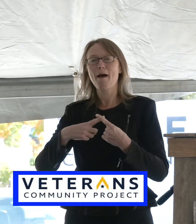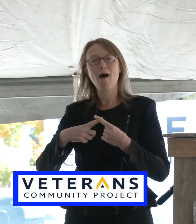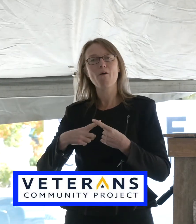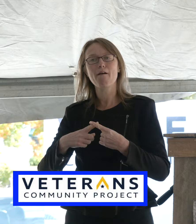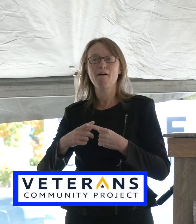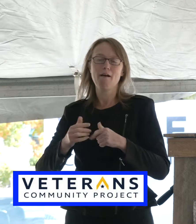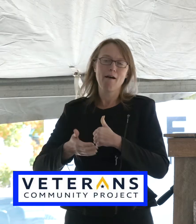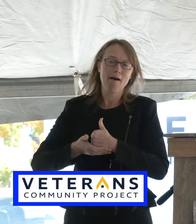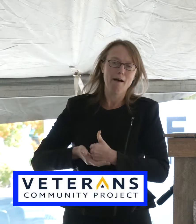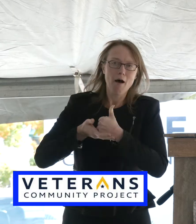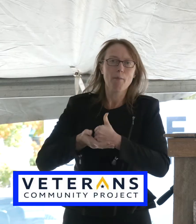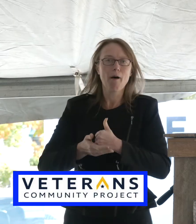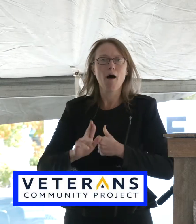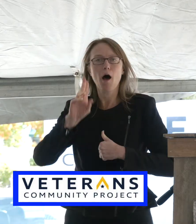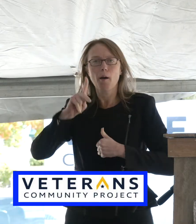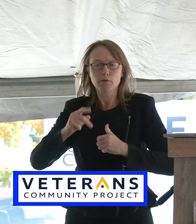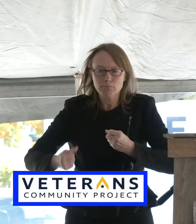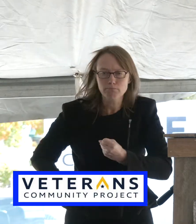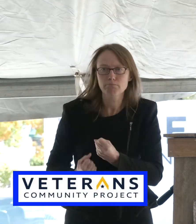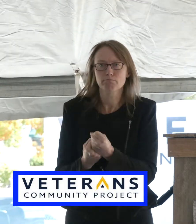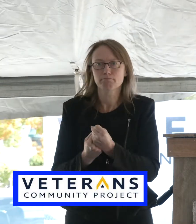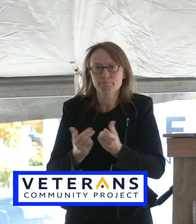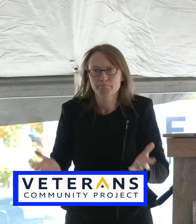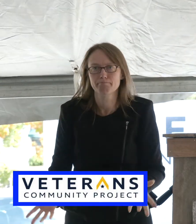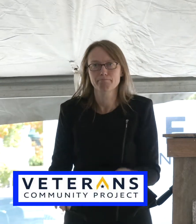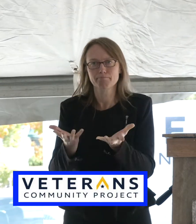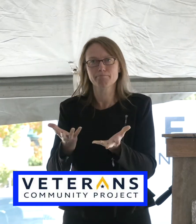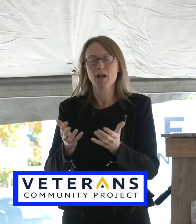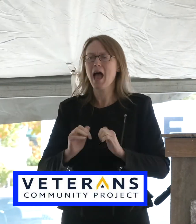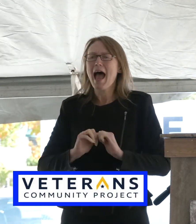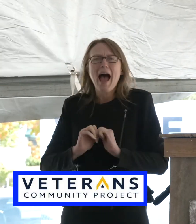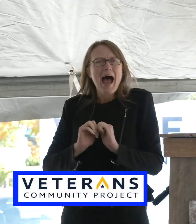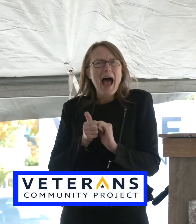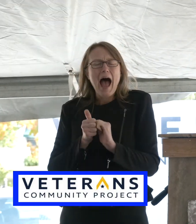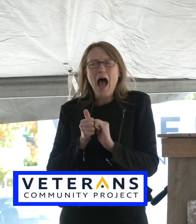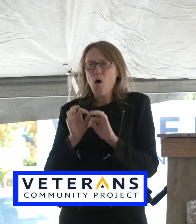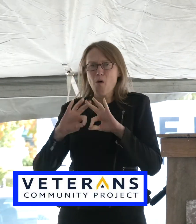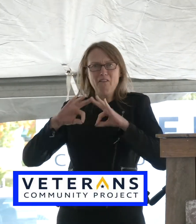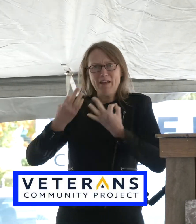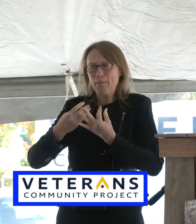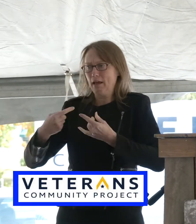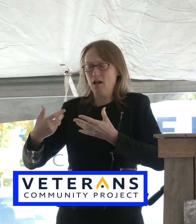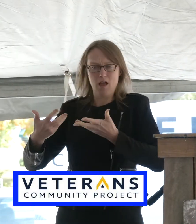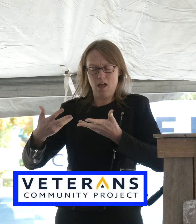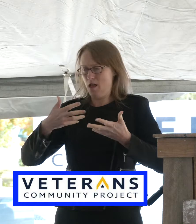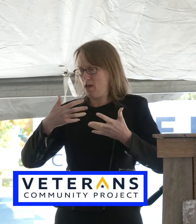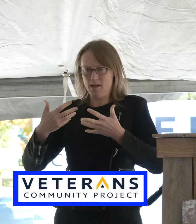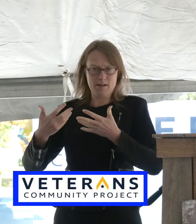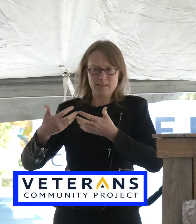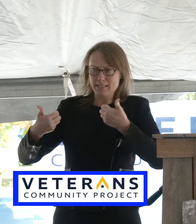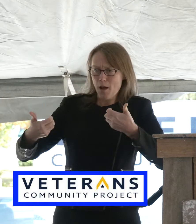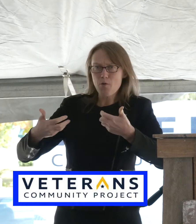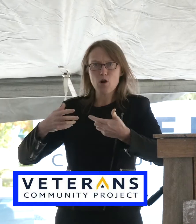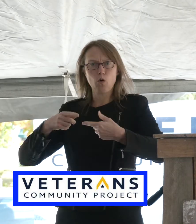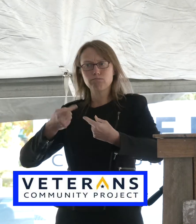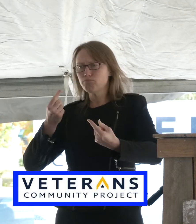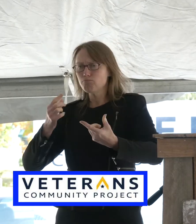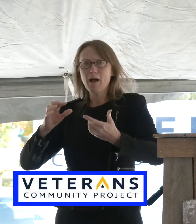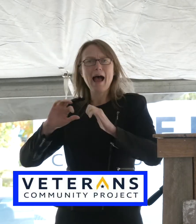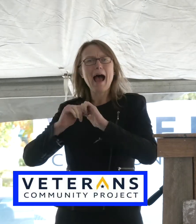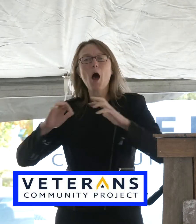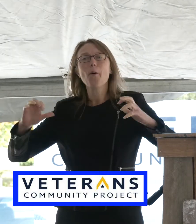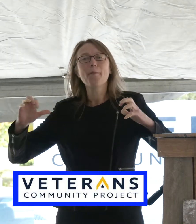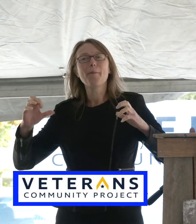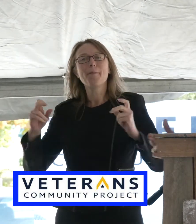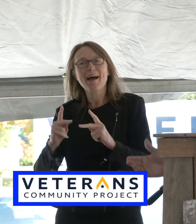we're in, no matter what they are? Their families, how do you get the families put back together? How do you get them to where maybe there's another veteran going to move into that